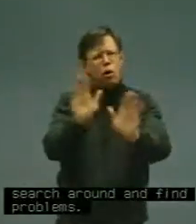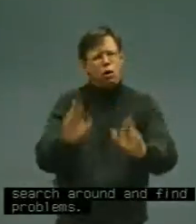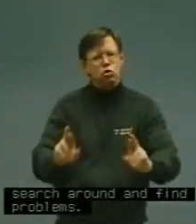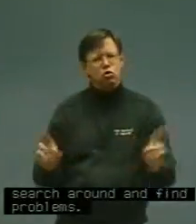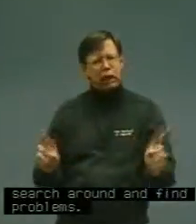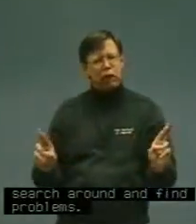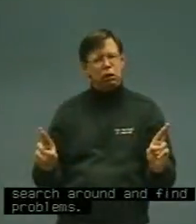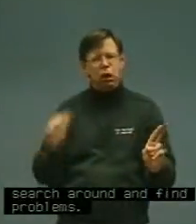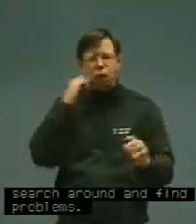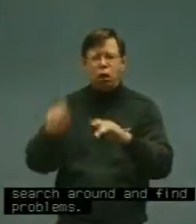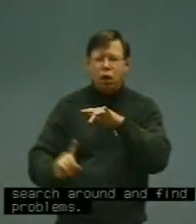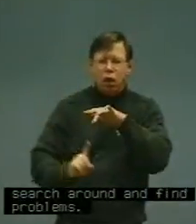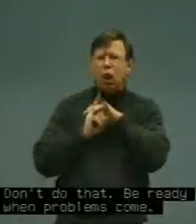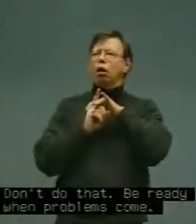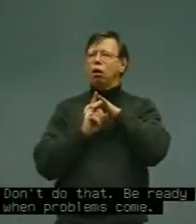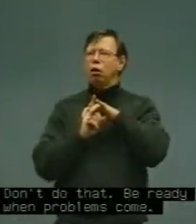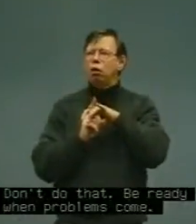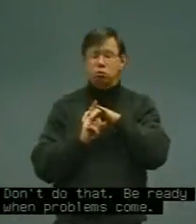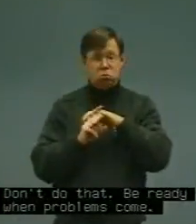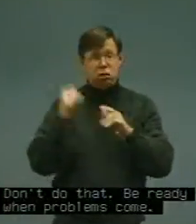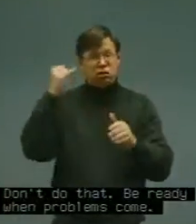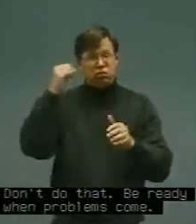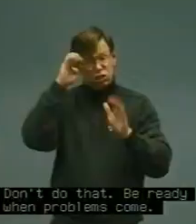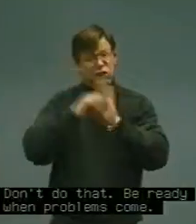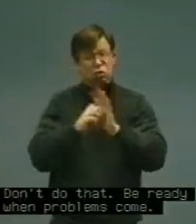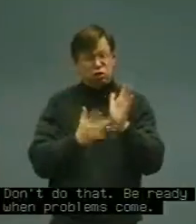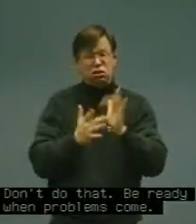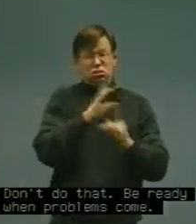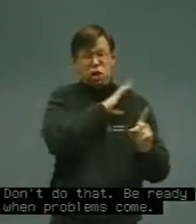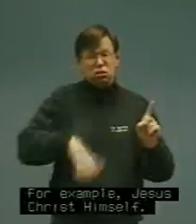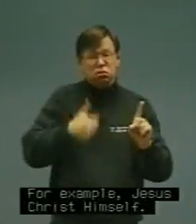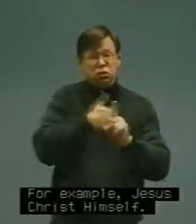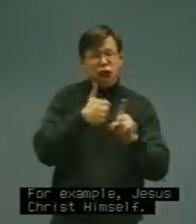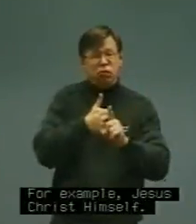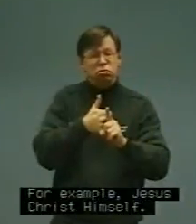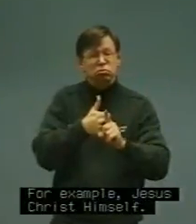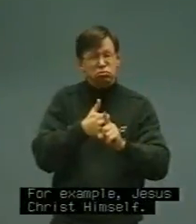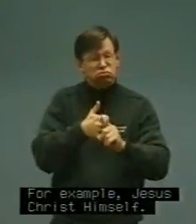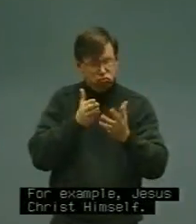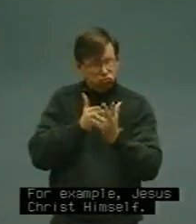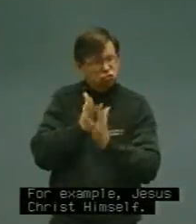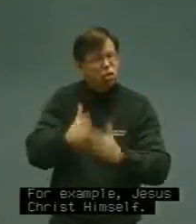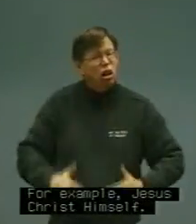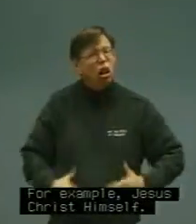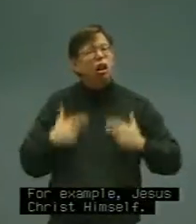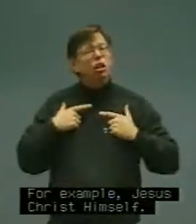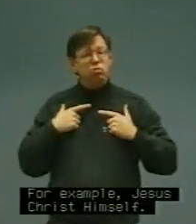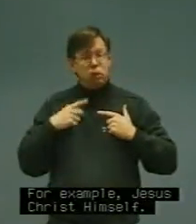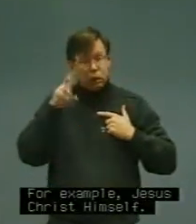search around and find problems. Don't do that. Be ready when problems come. For example,